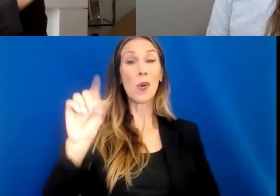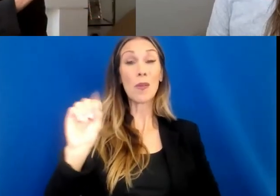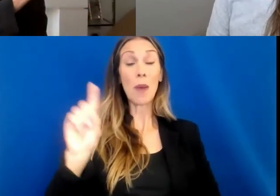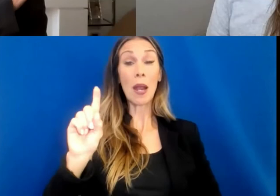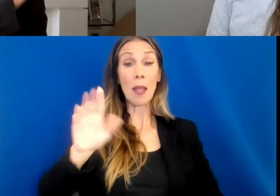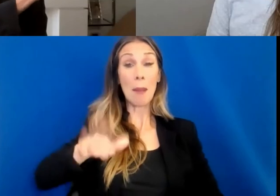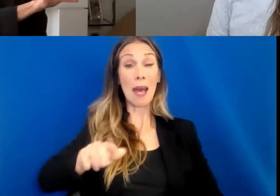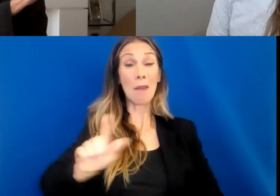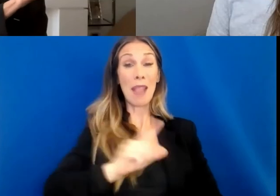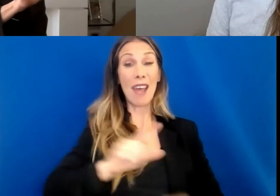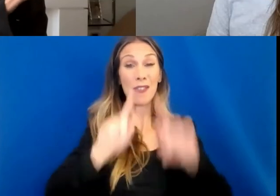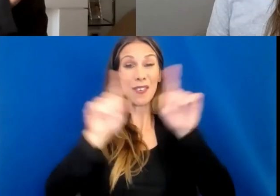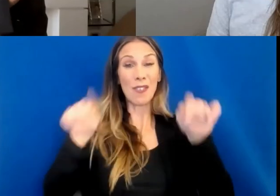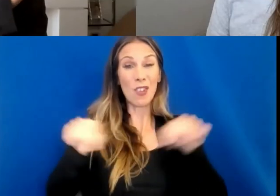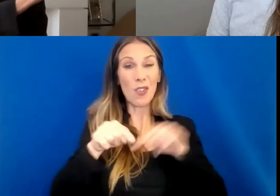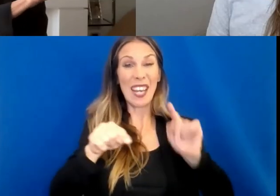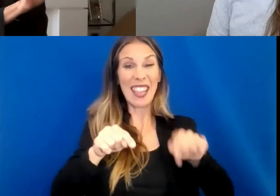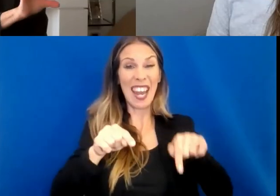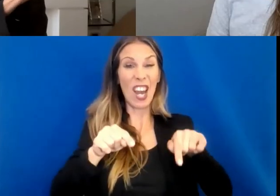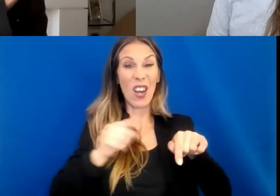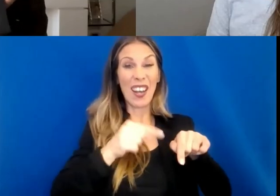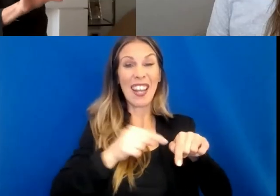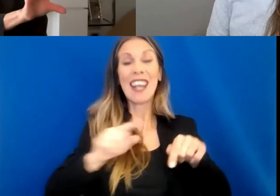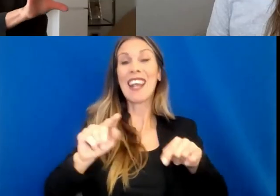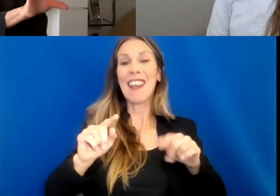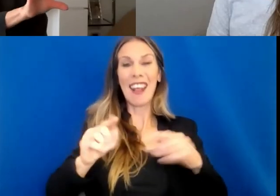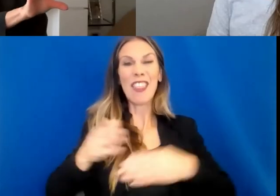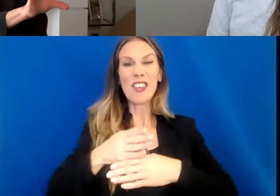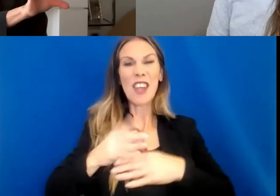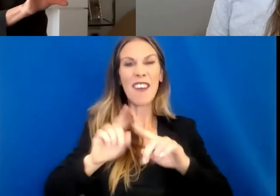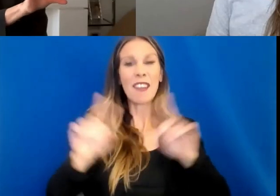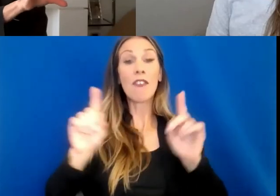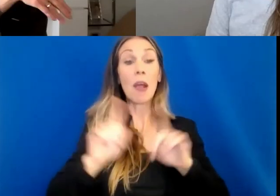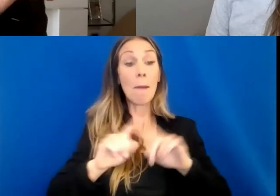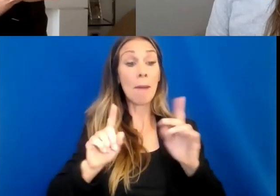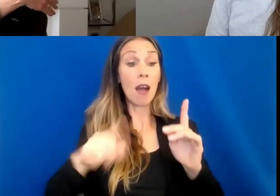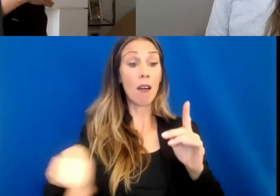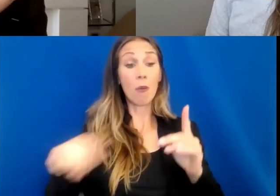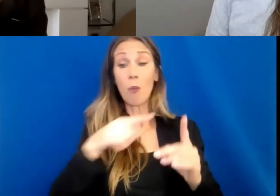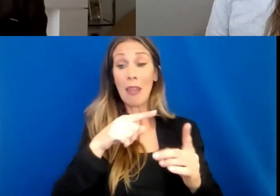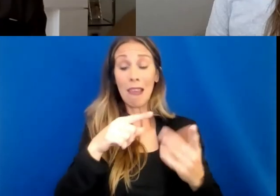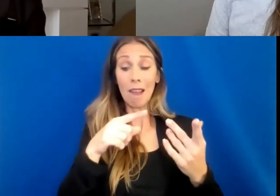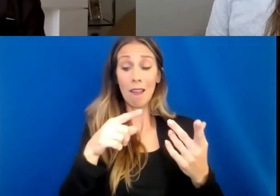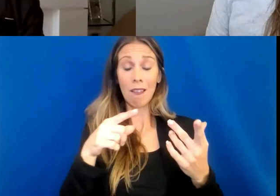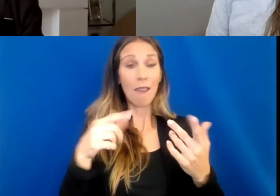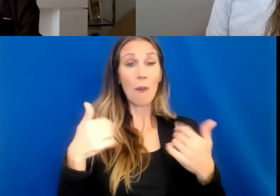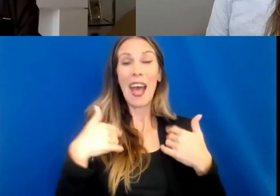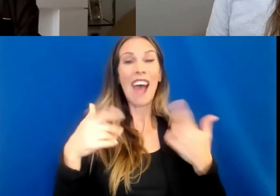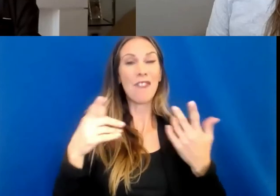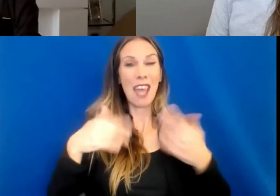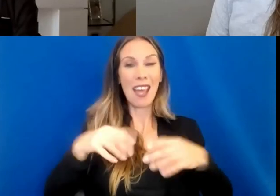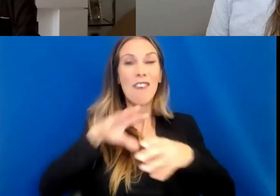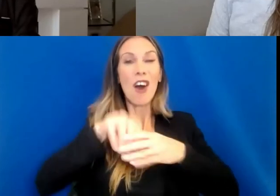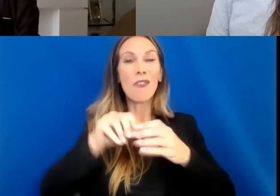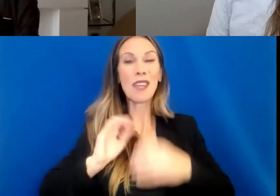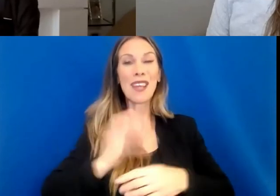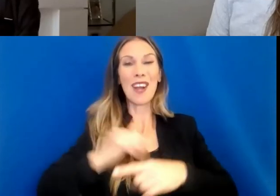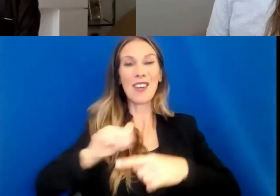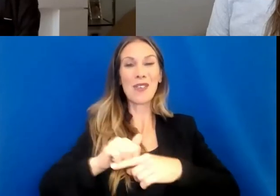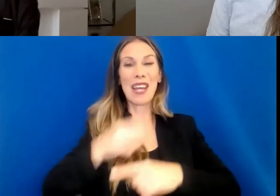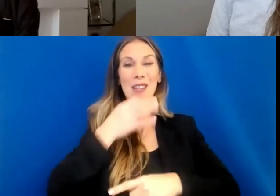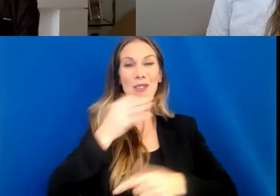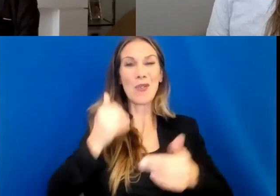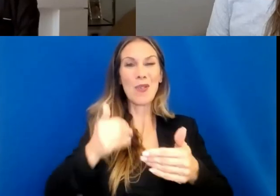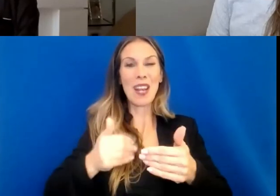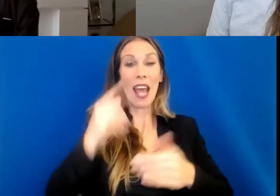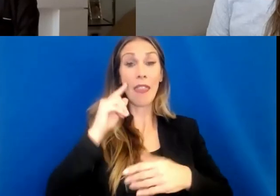will have pictures already of all of that functionality on the as part of the training. That's, I think a lot of it's